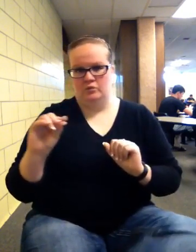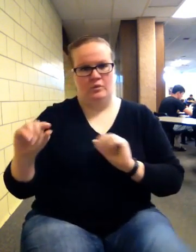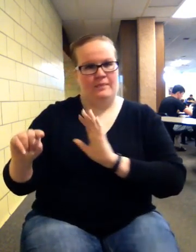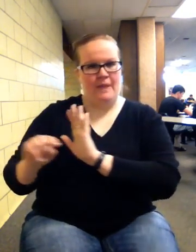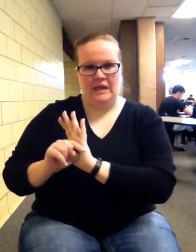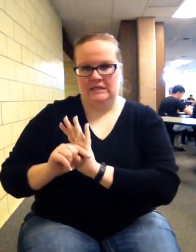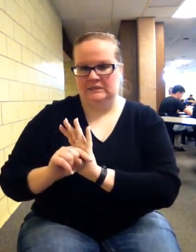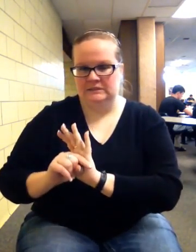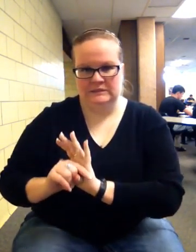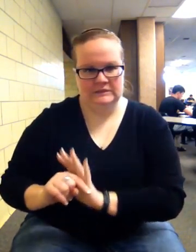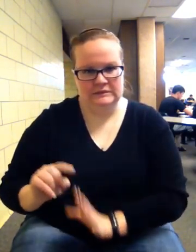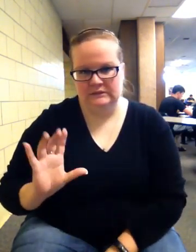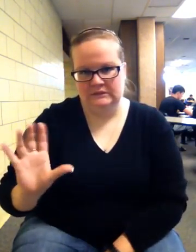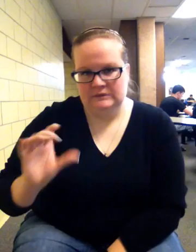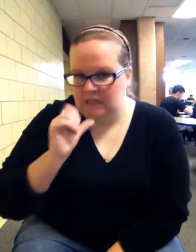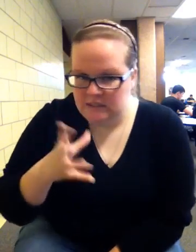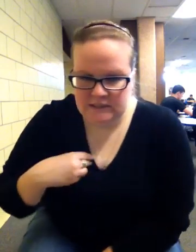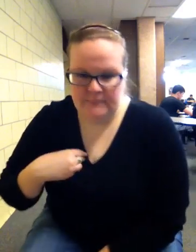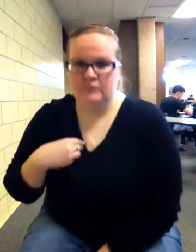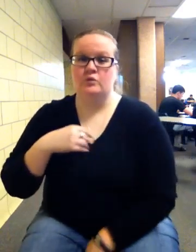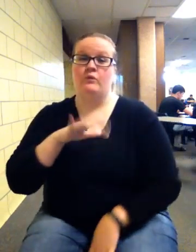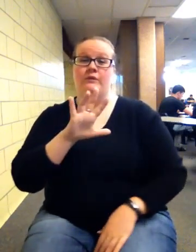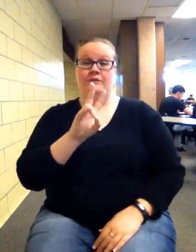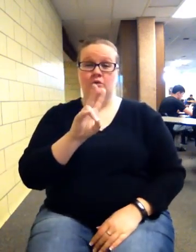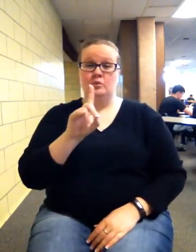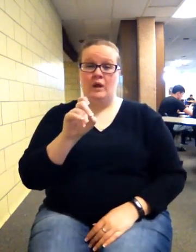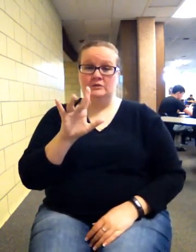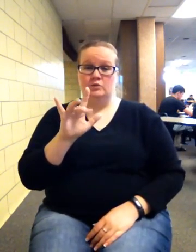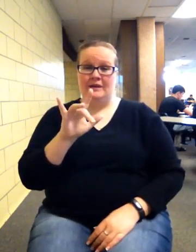It's not going to take it. So 52125, plus-minus key.